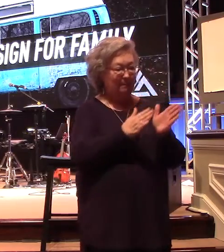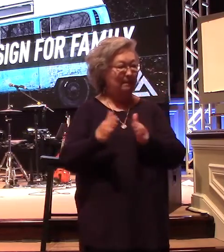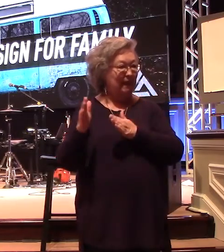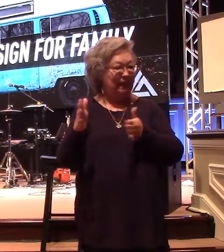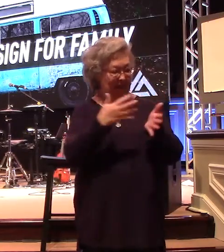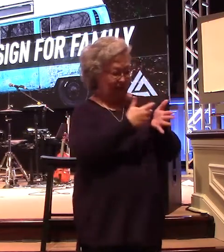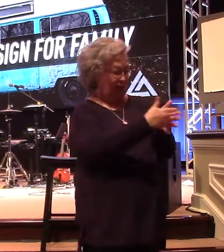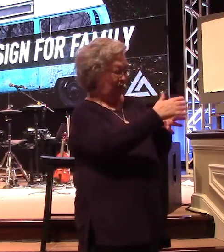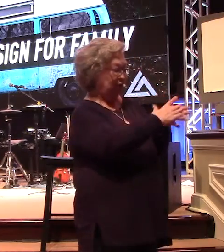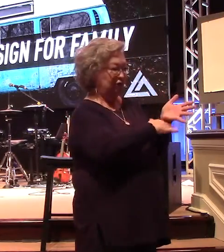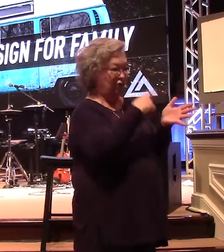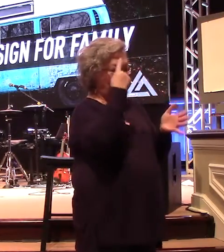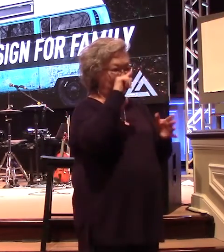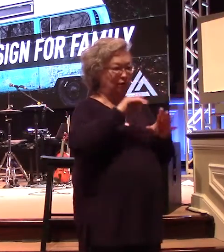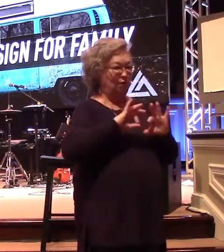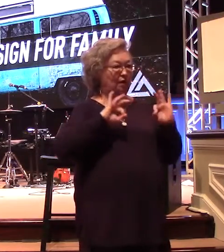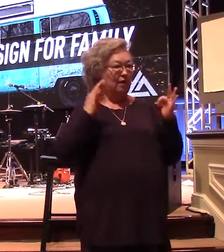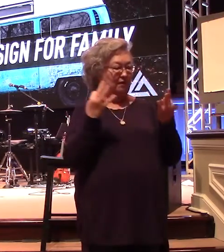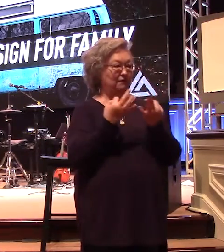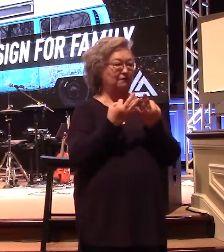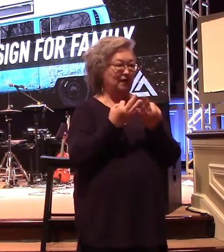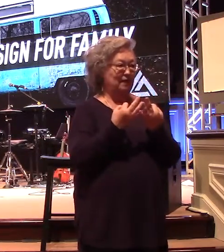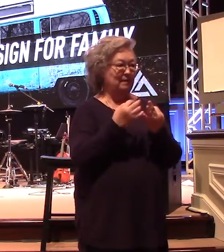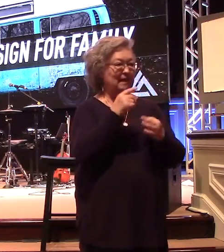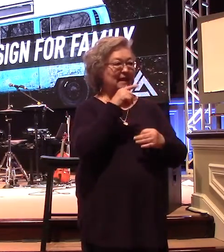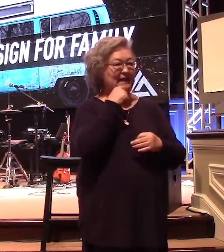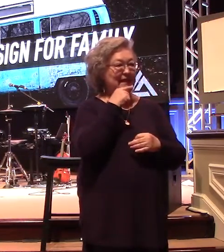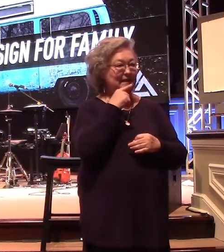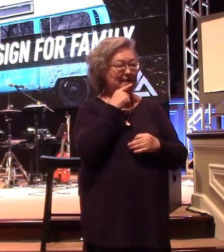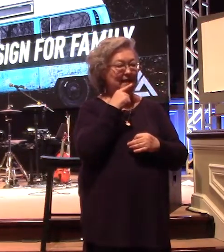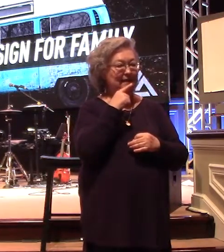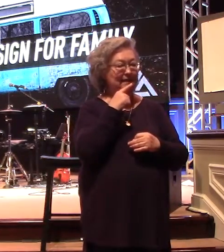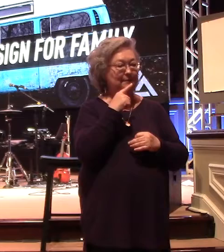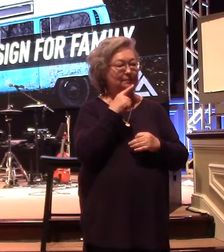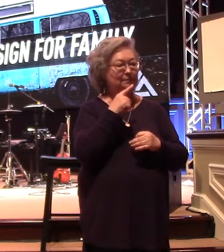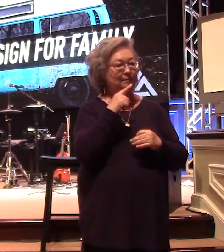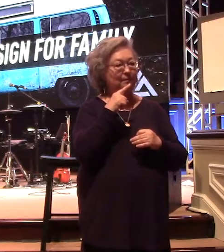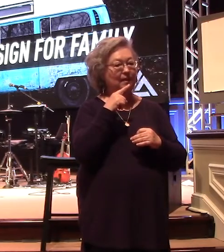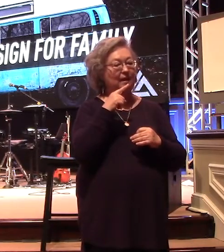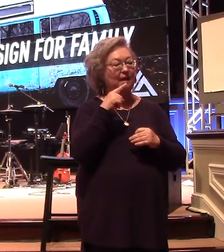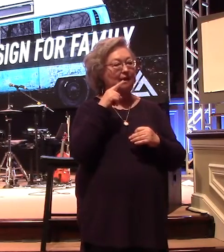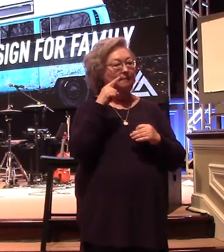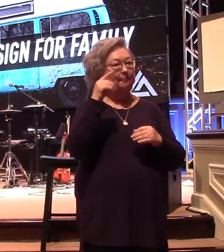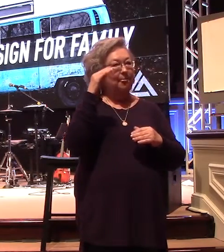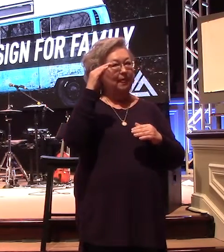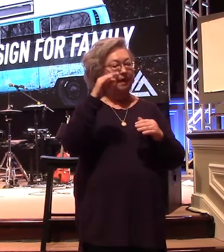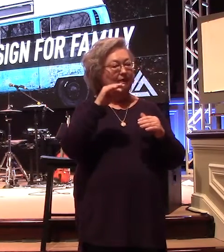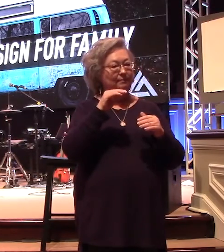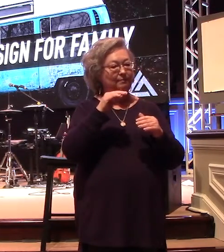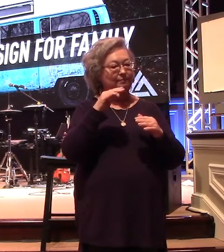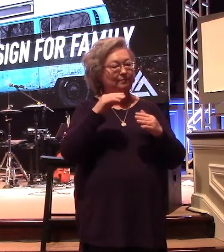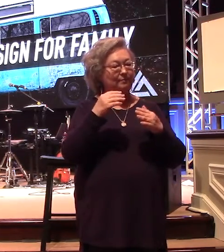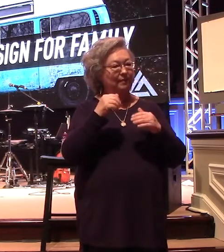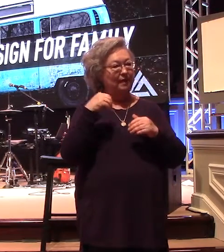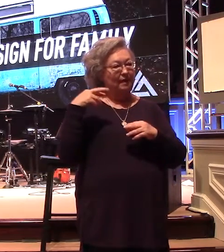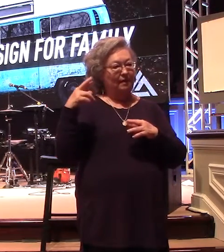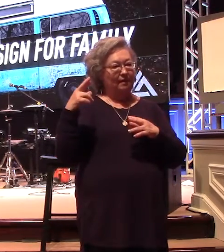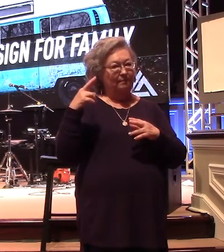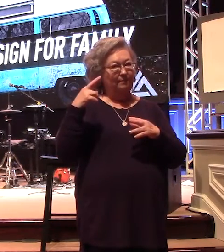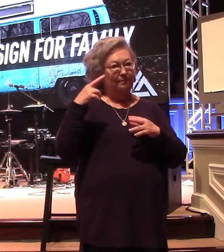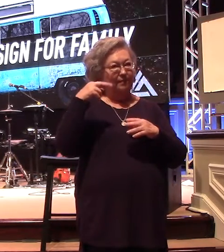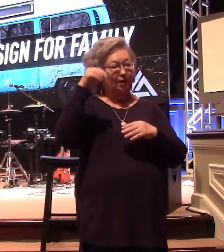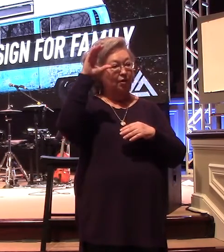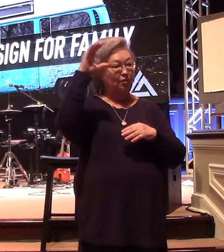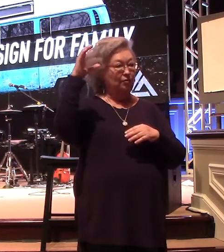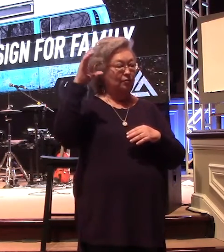1 Corinthians chapter 11, verse 3. It says this, "The head of every man is Christ. The head of a wife